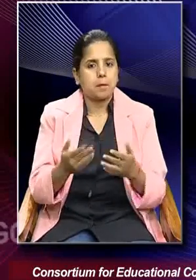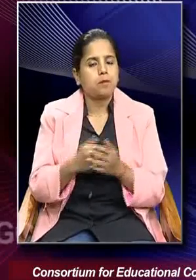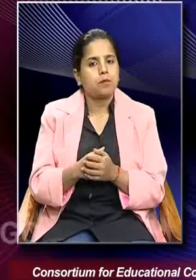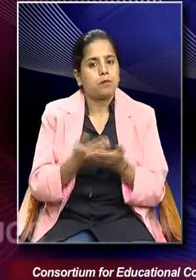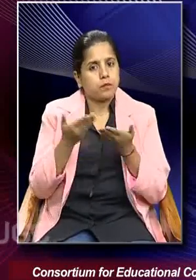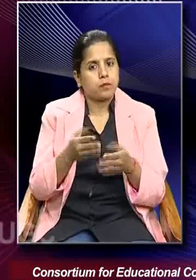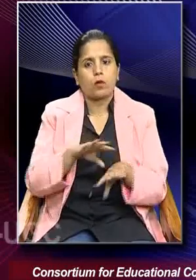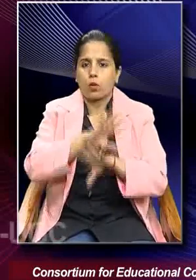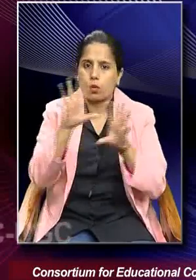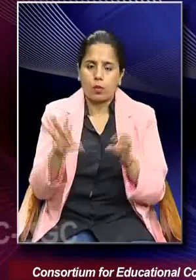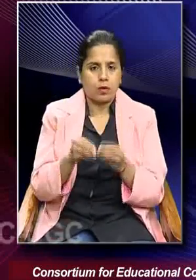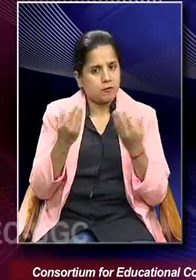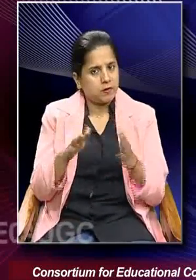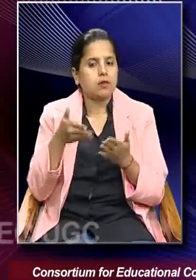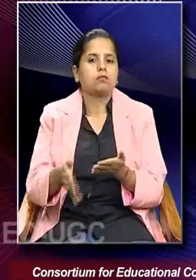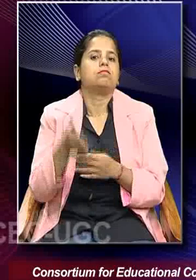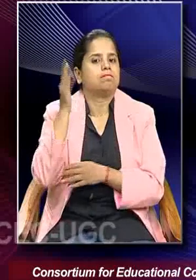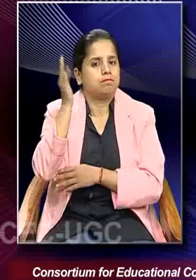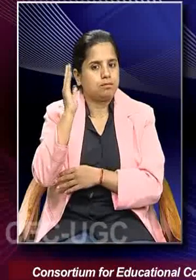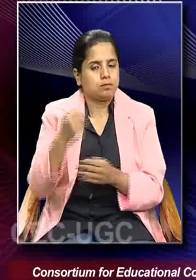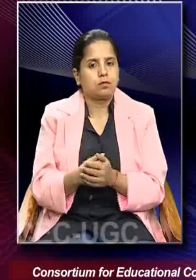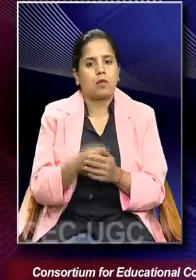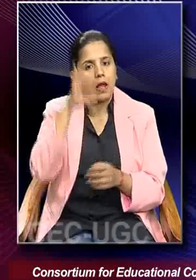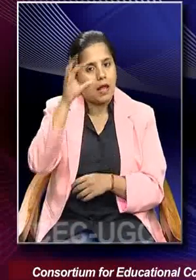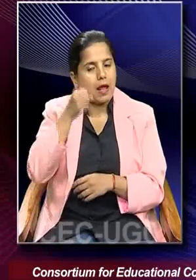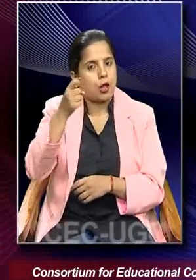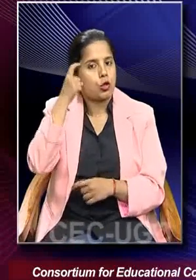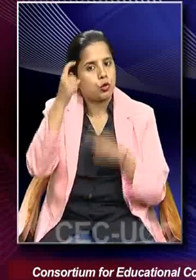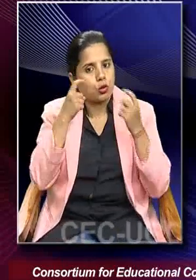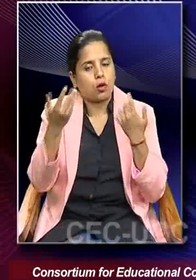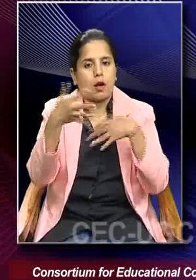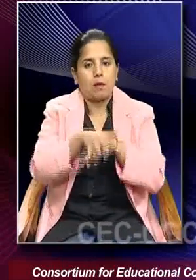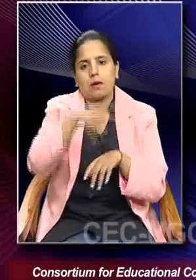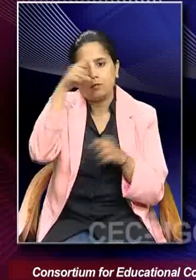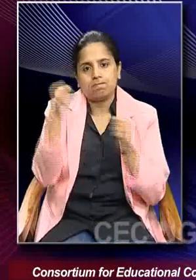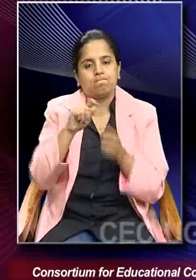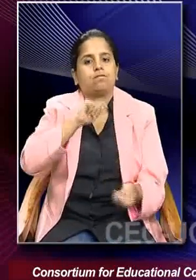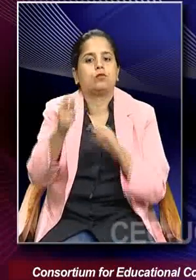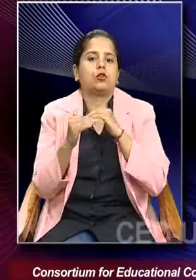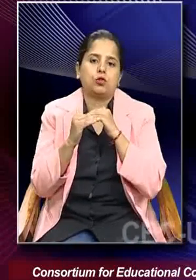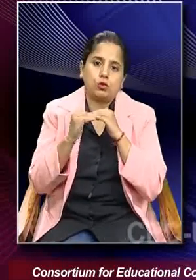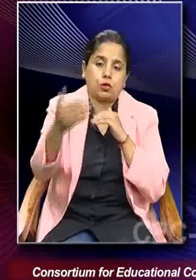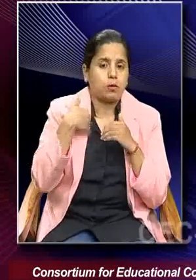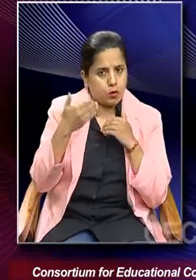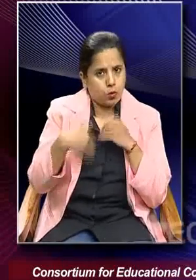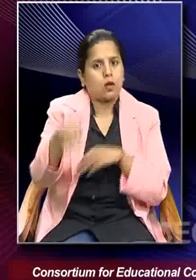So this is all about Gandhian thoughts applied to climate change and sustainability. We will